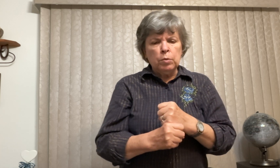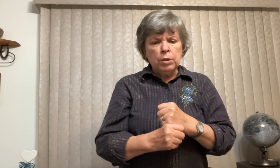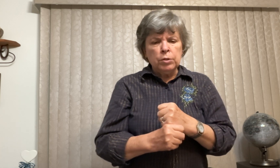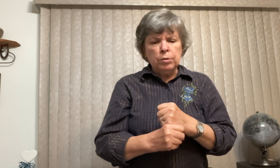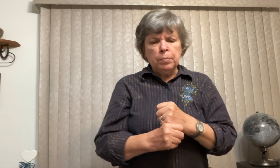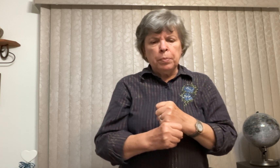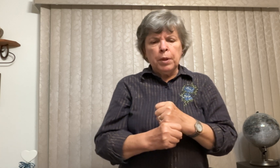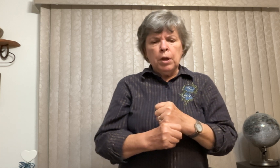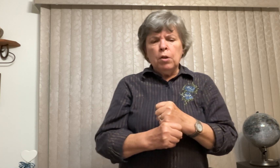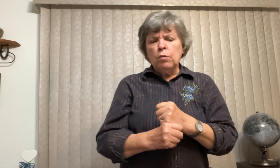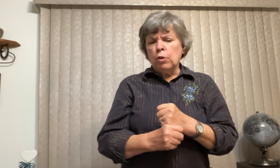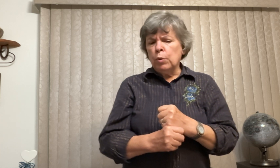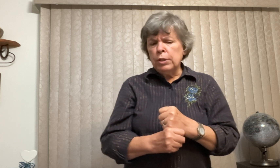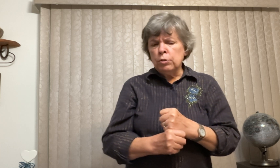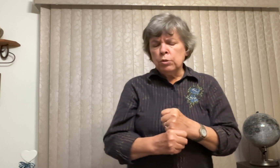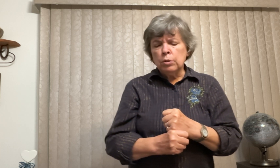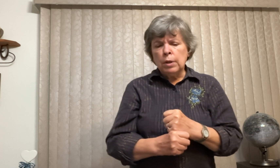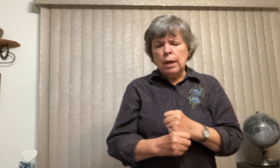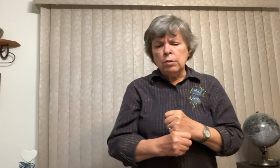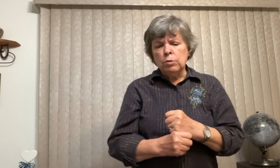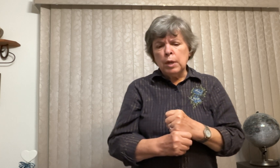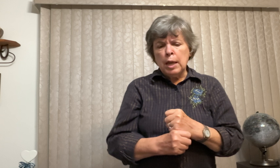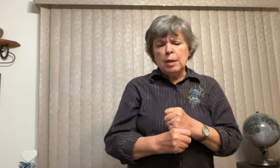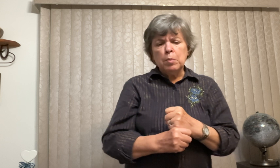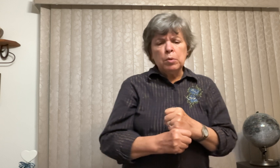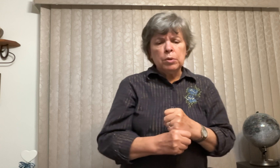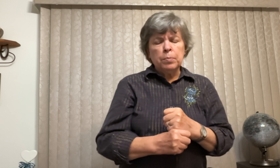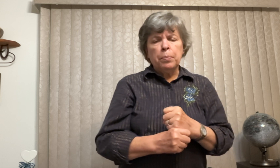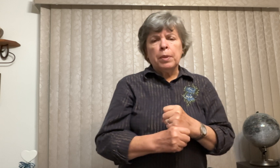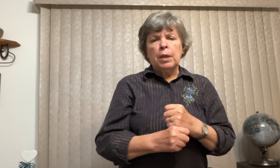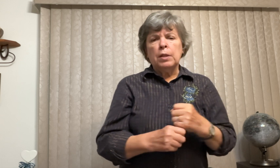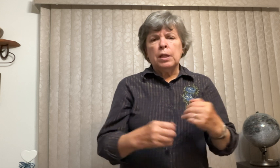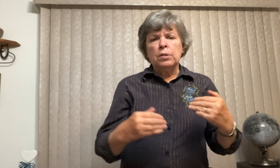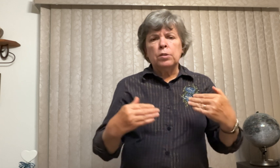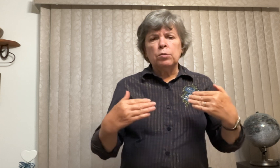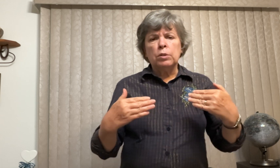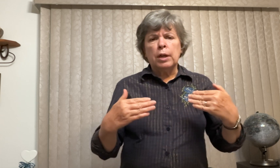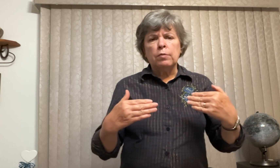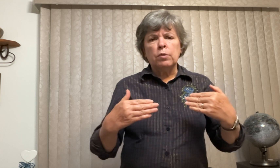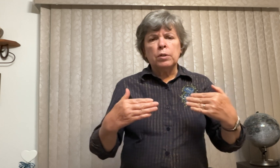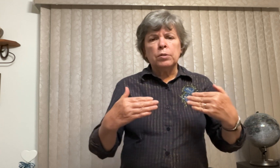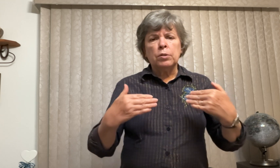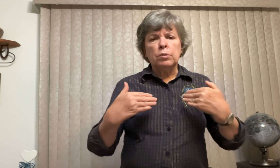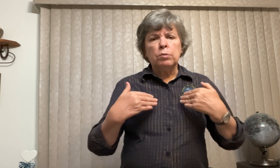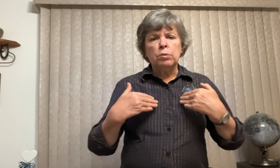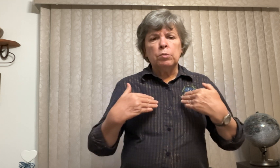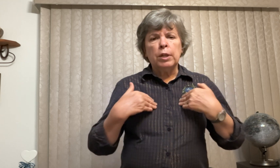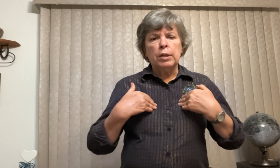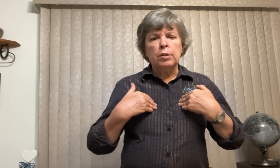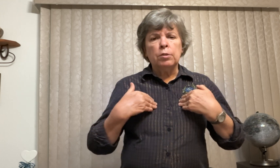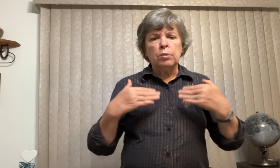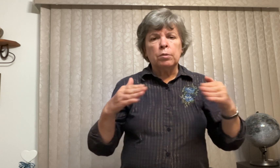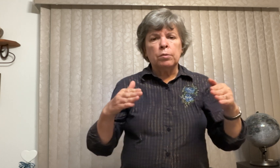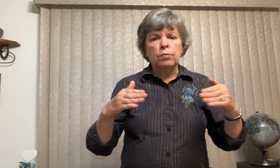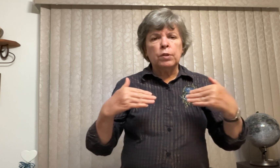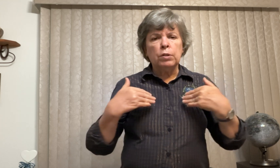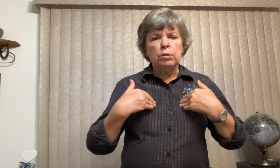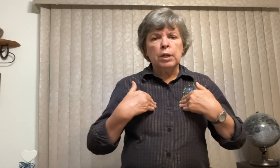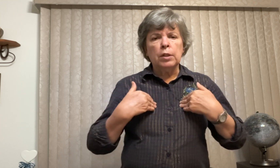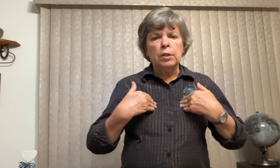to. For creatures, I'll do animals, and that's a new sign for us. So you take your fingers like this,